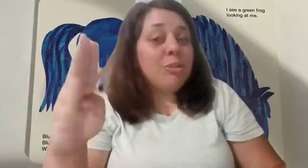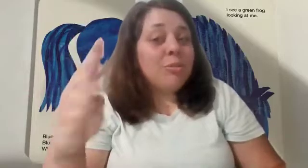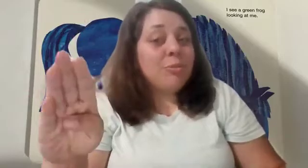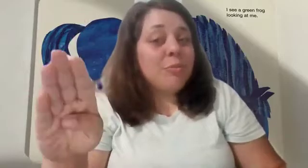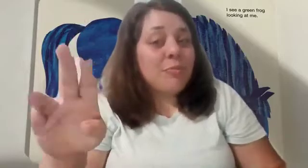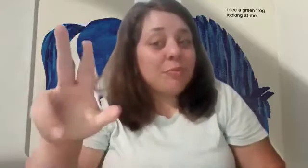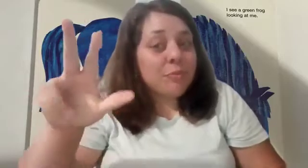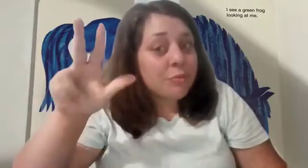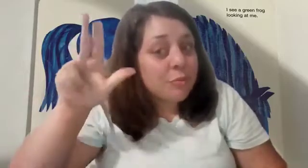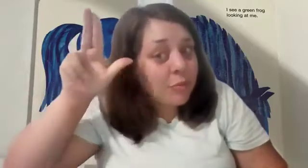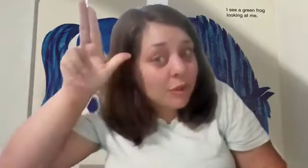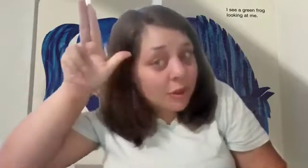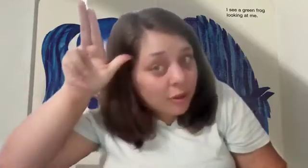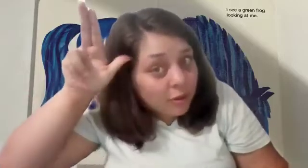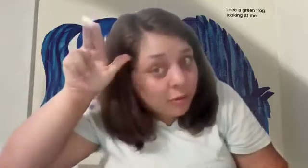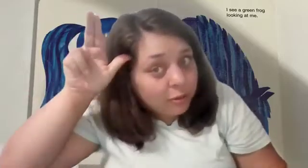Blue